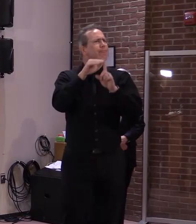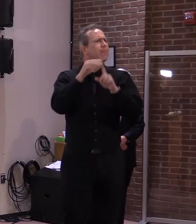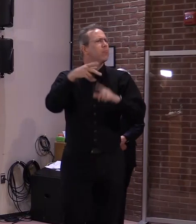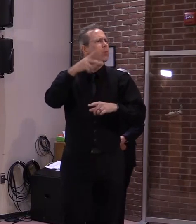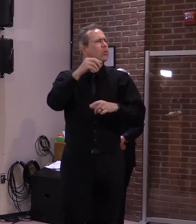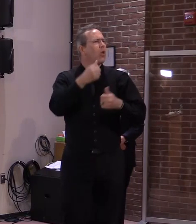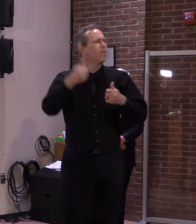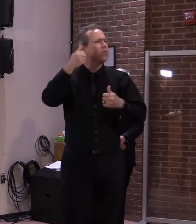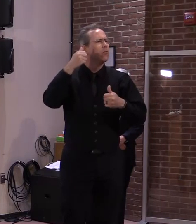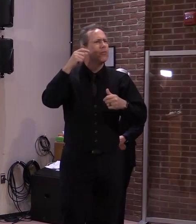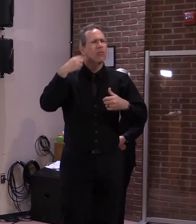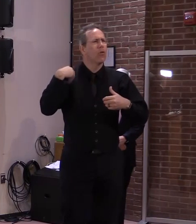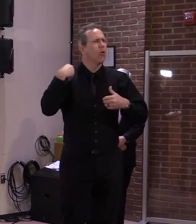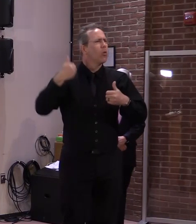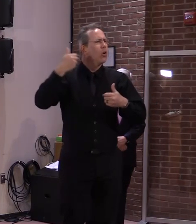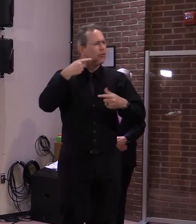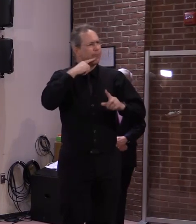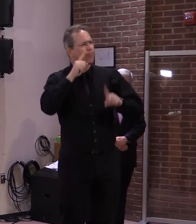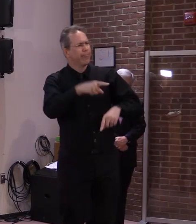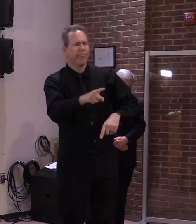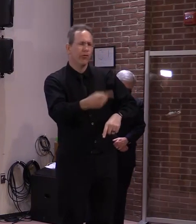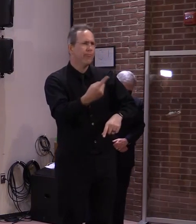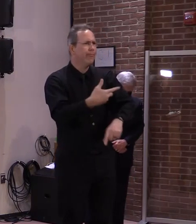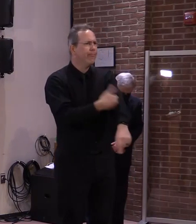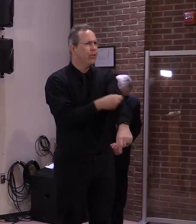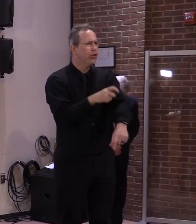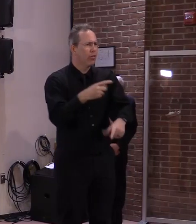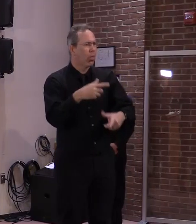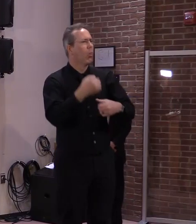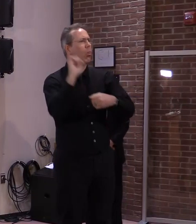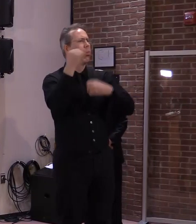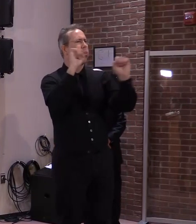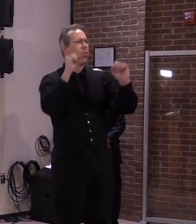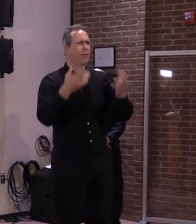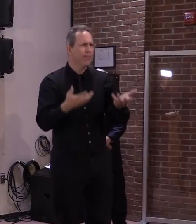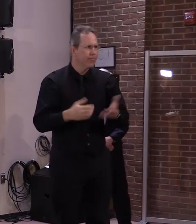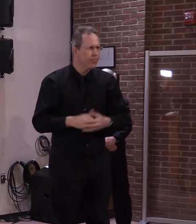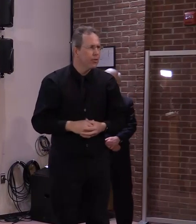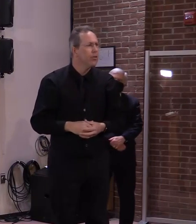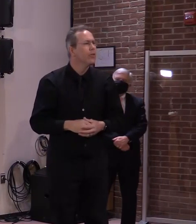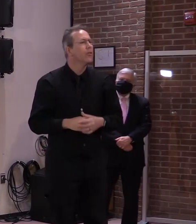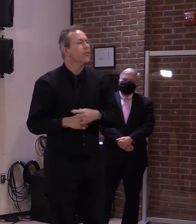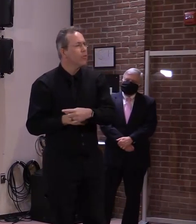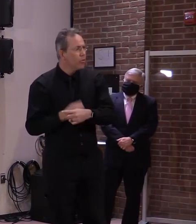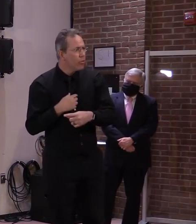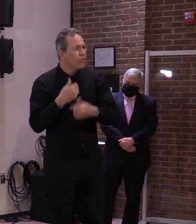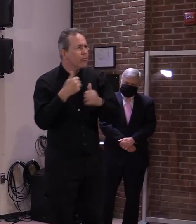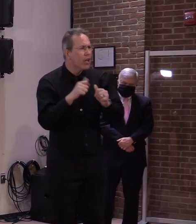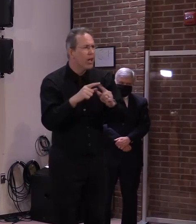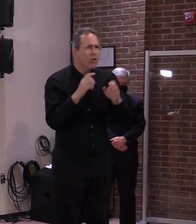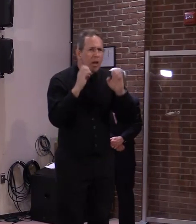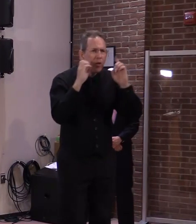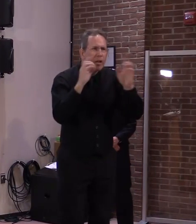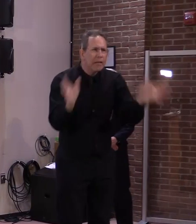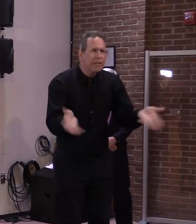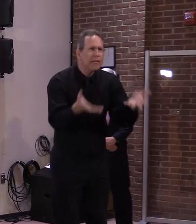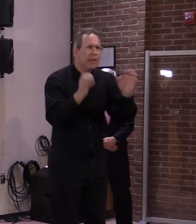We're going to continue to try and educate and advocate for people to get